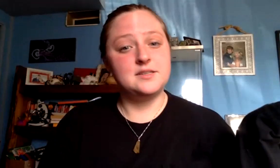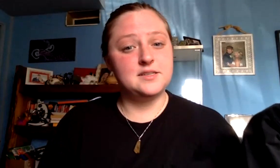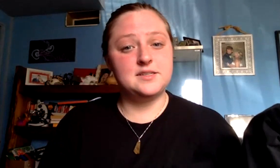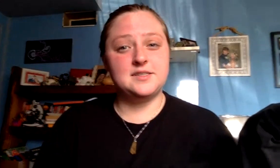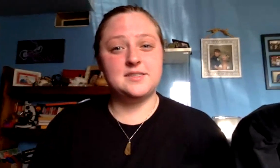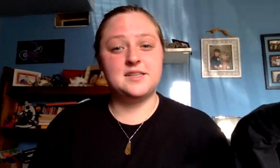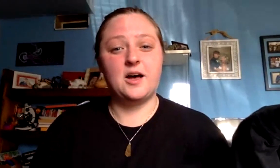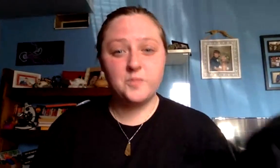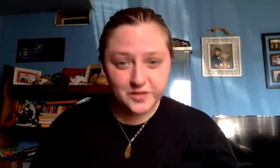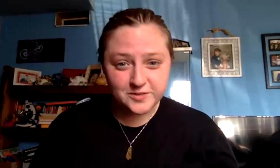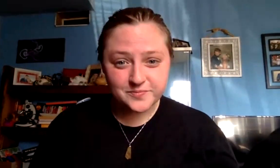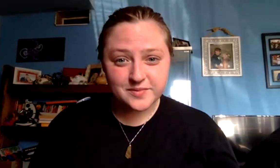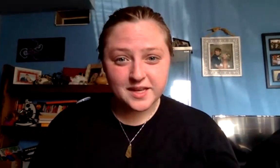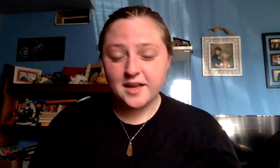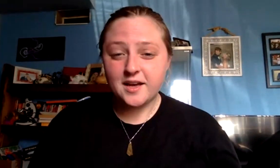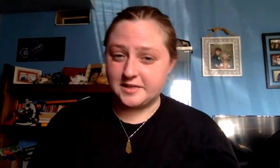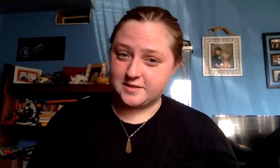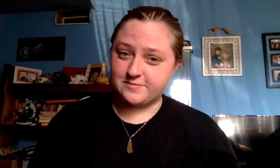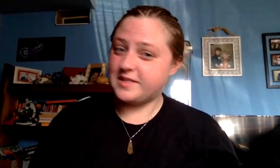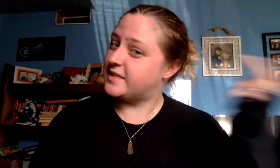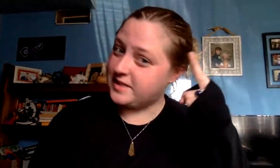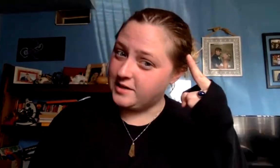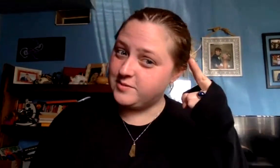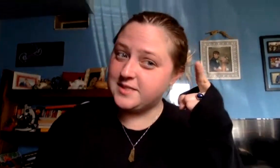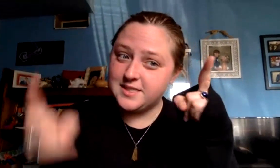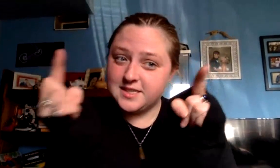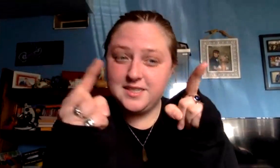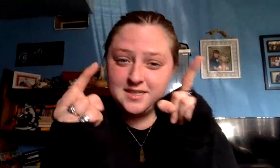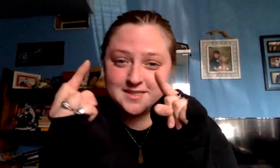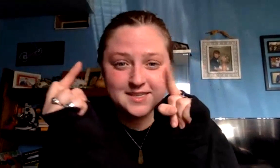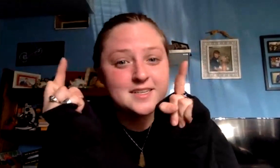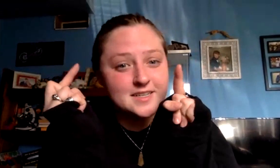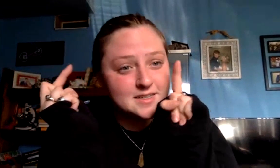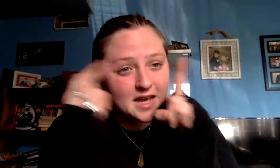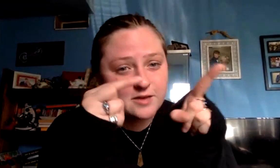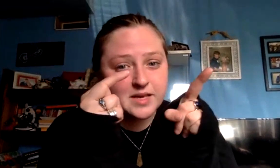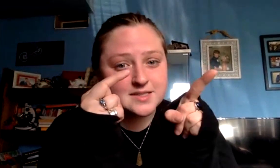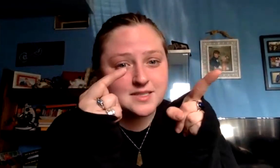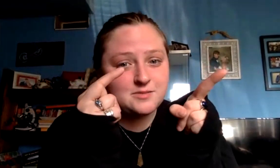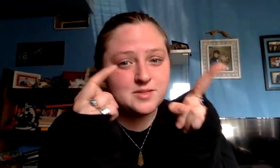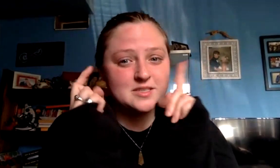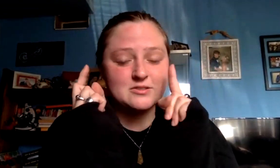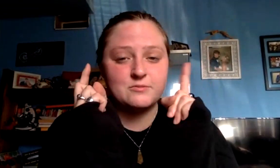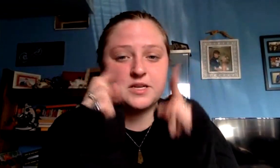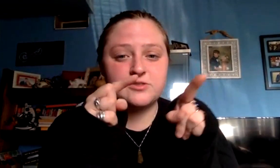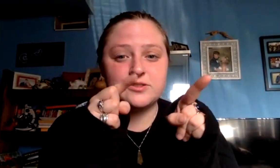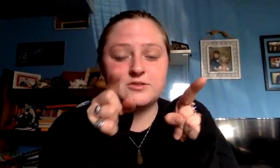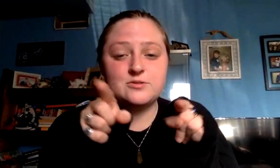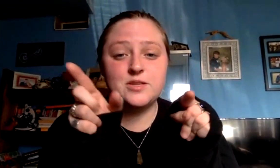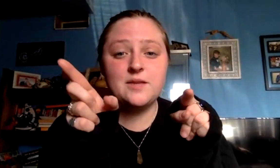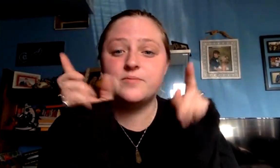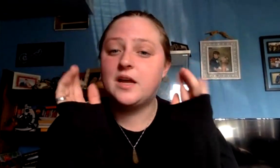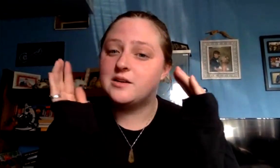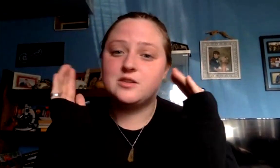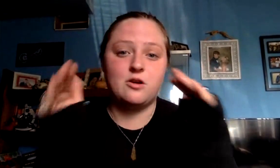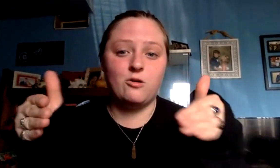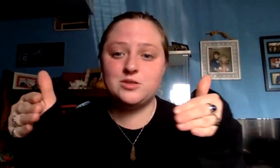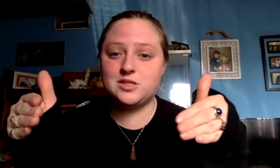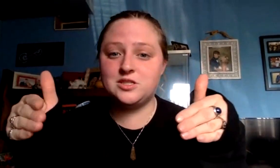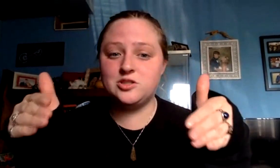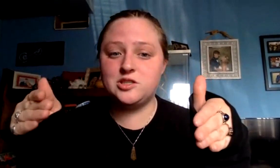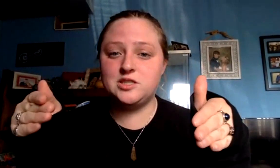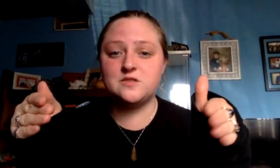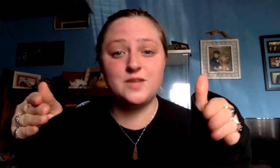that is helpful. The assignment is in MS Teams, so make sure you do that.